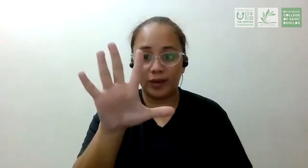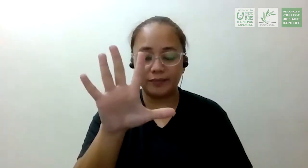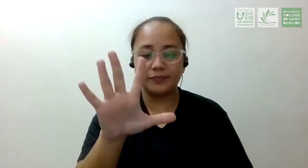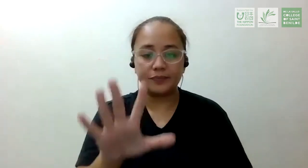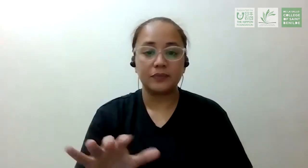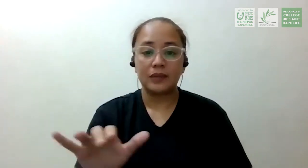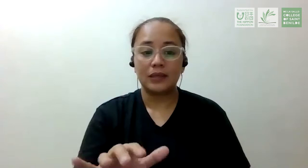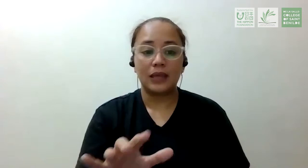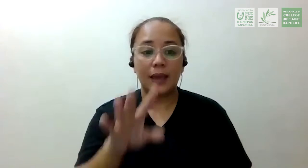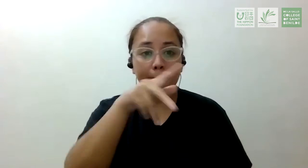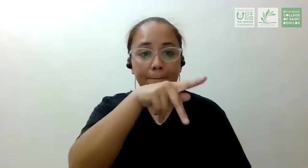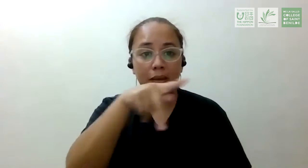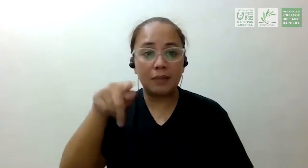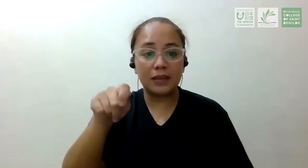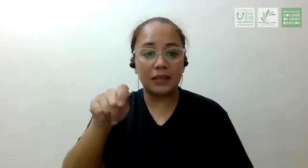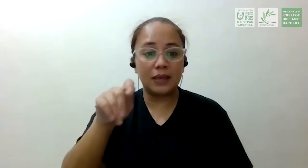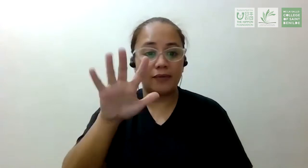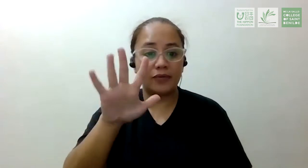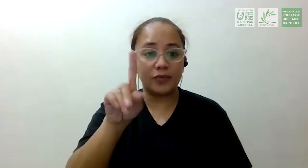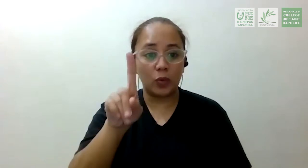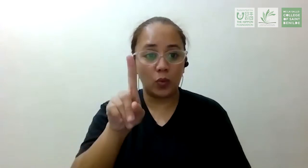Also on slide 51,